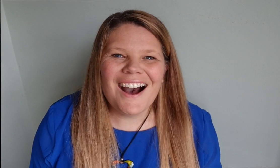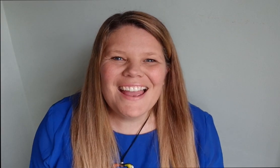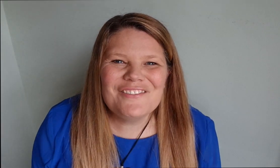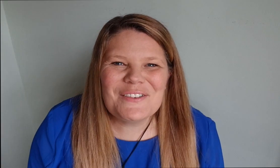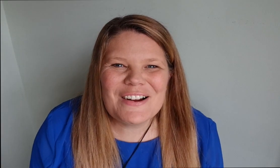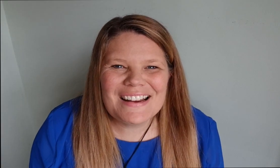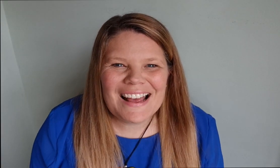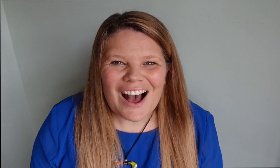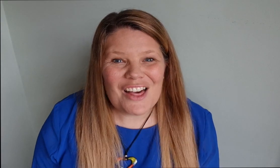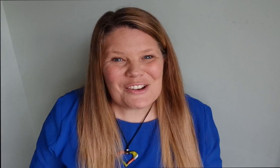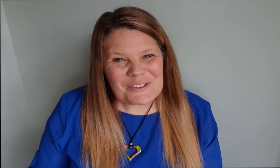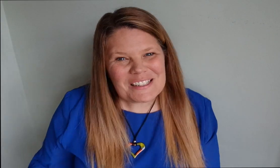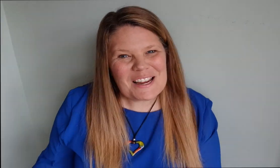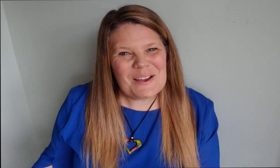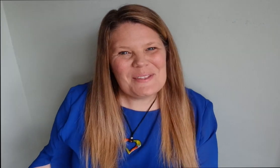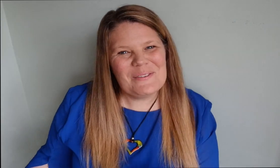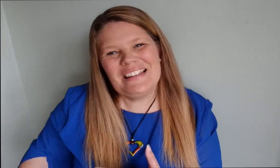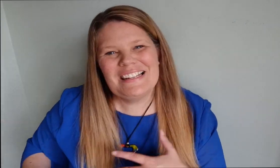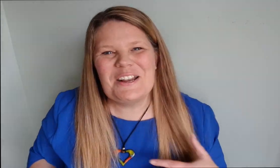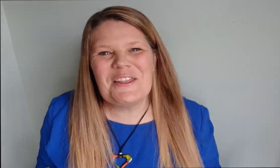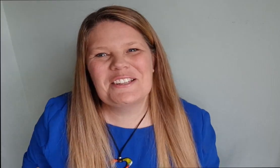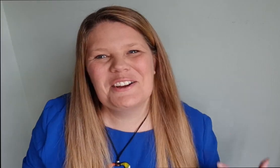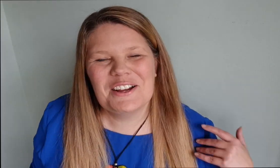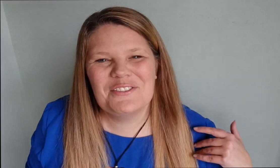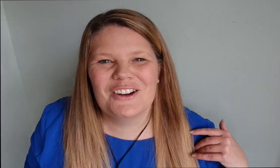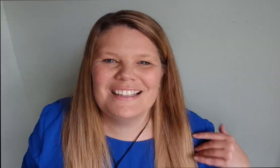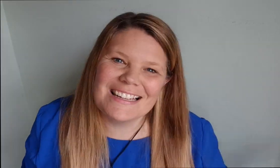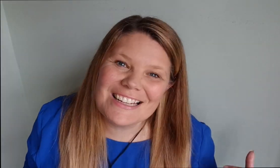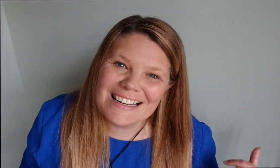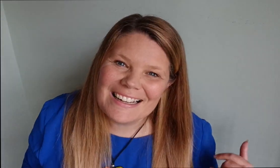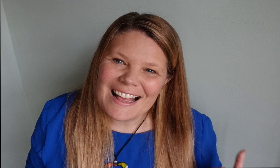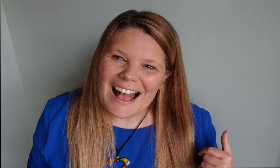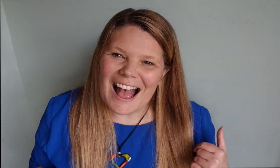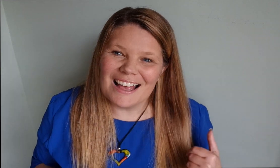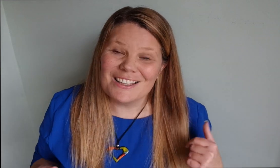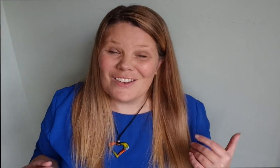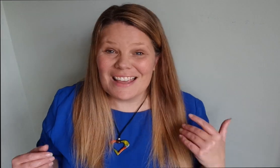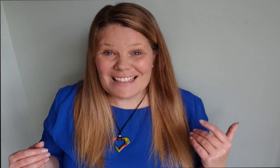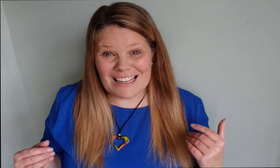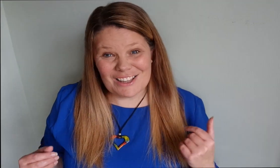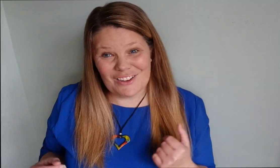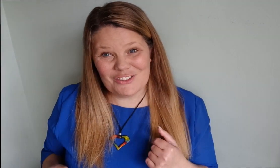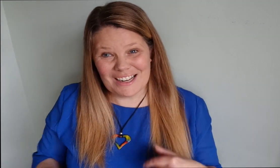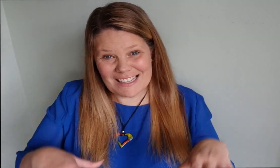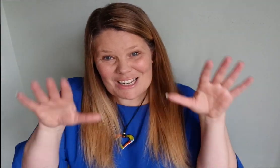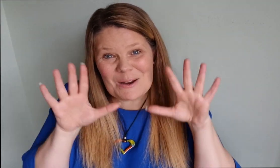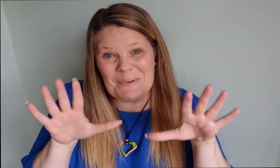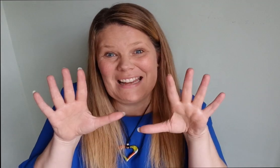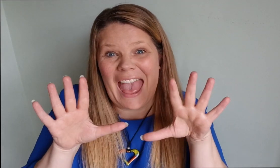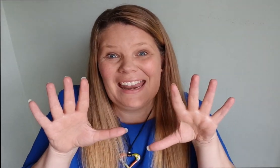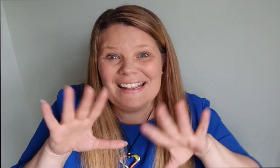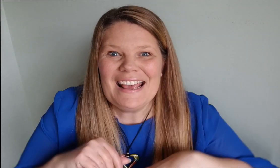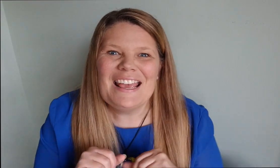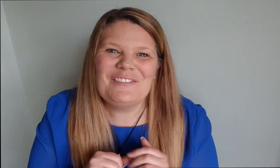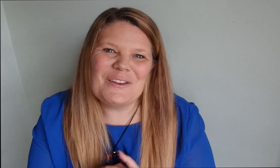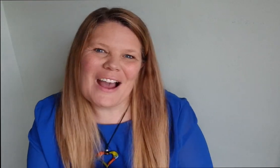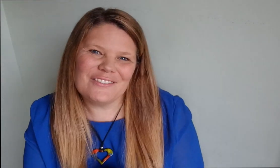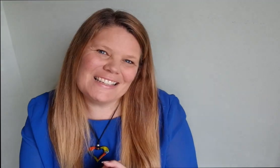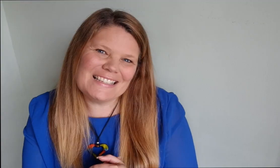Hi everyone! I thought it was time that we did another song of transition. So this is song of transition number 10. If you haven't seen